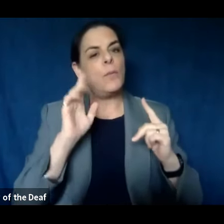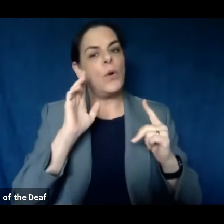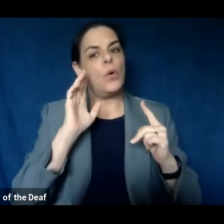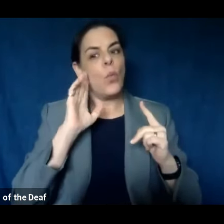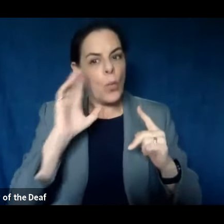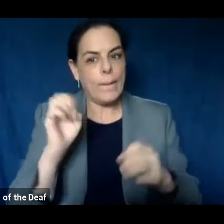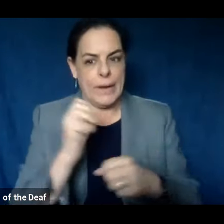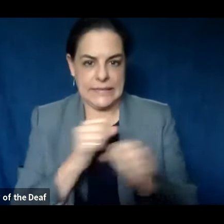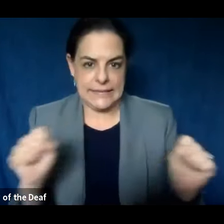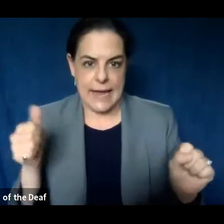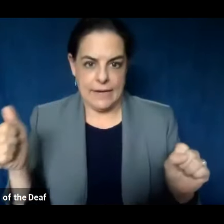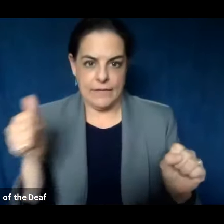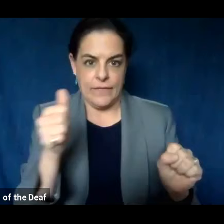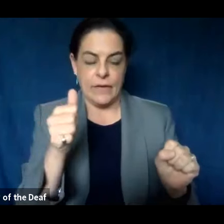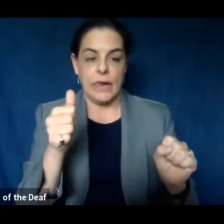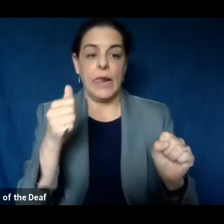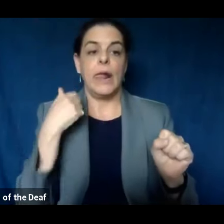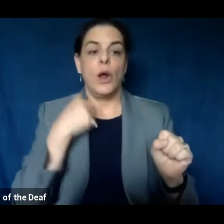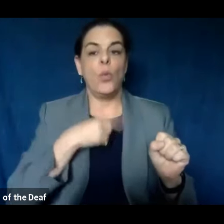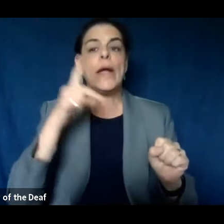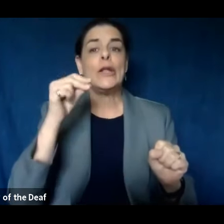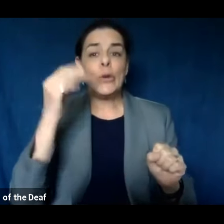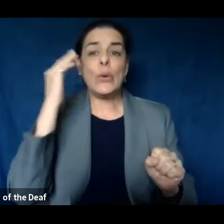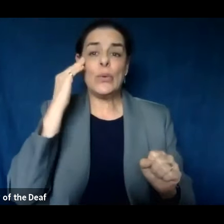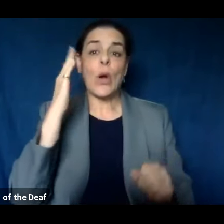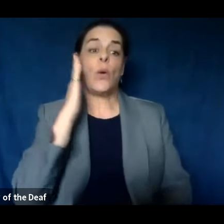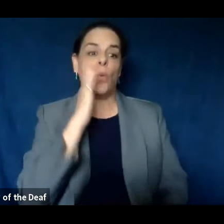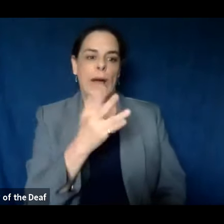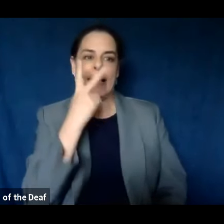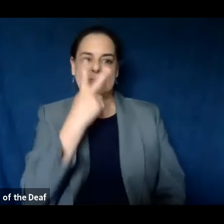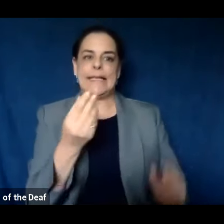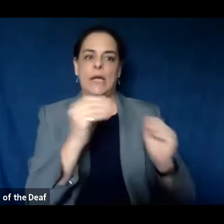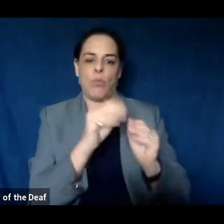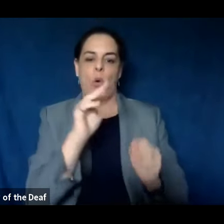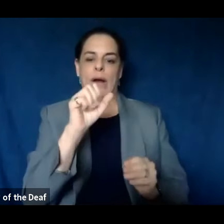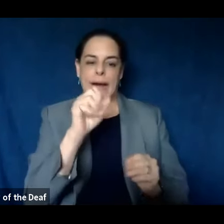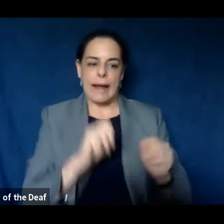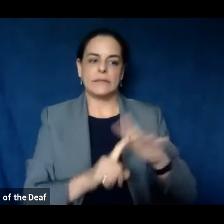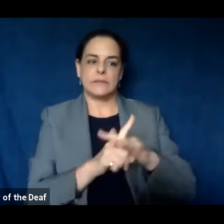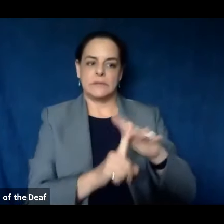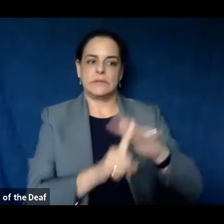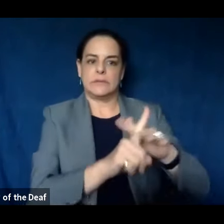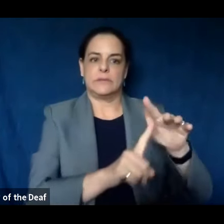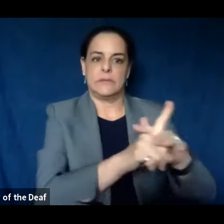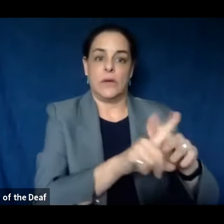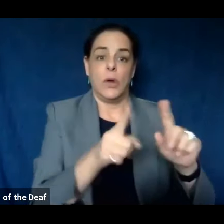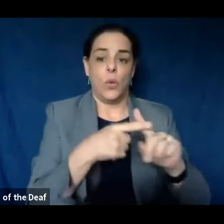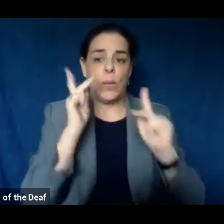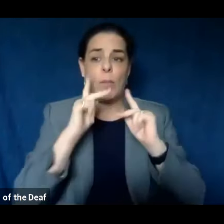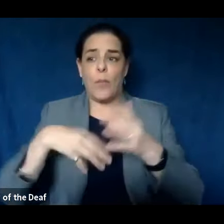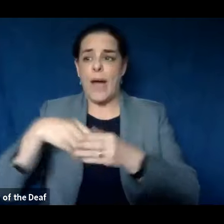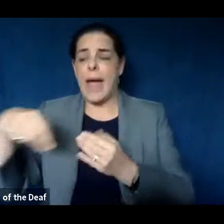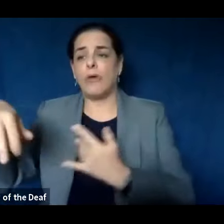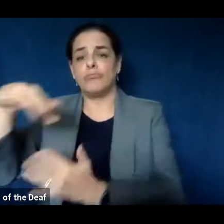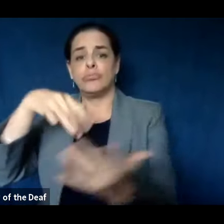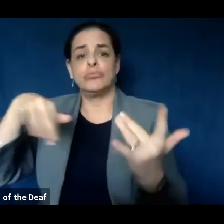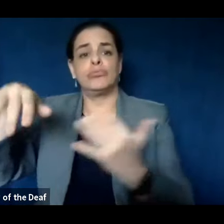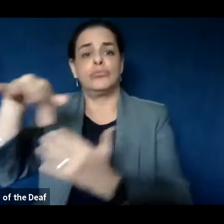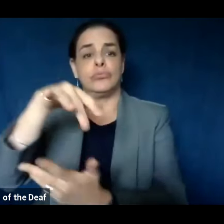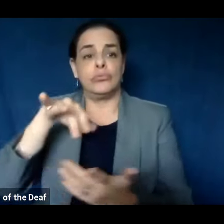acknowledging that we will see some increase in cases as people get out and move around more and interact more. But we're